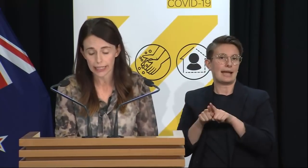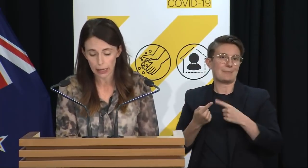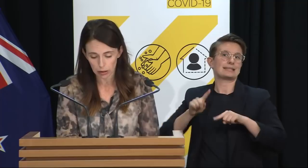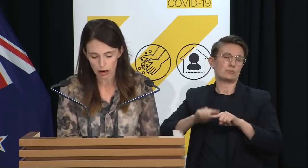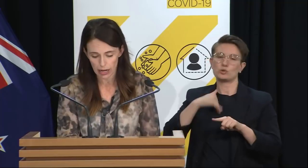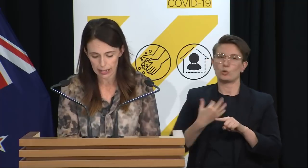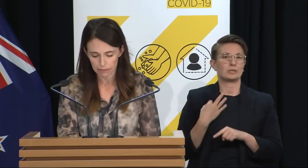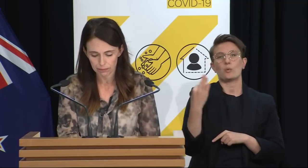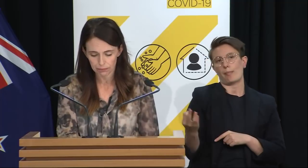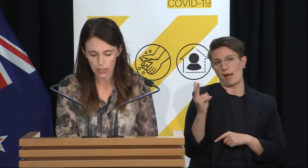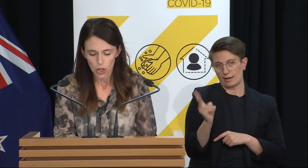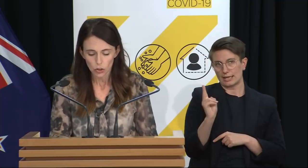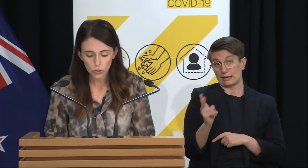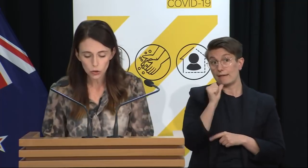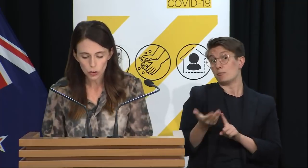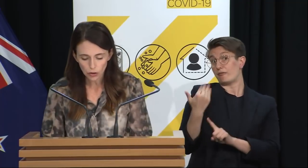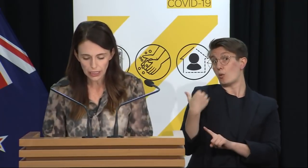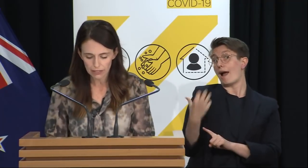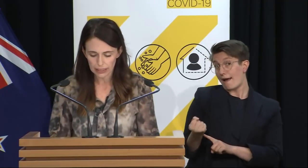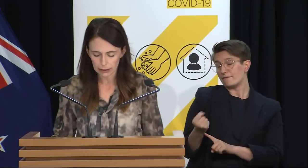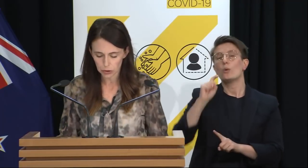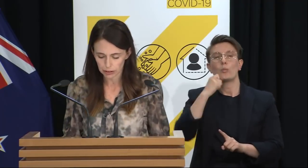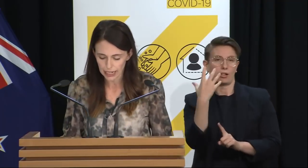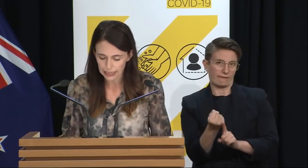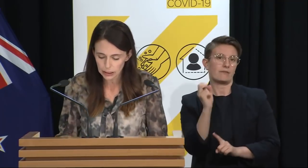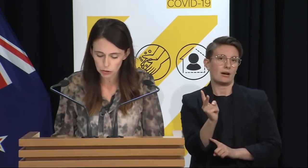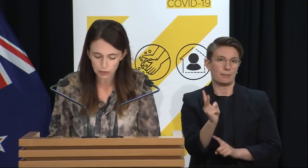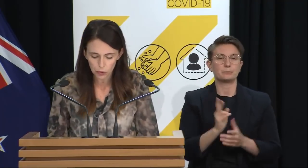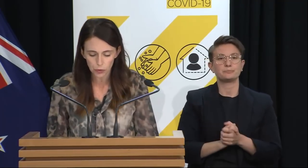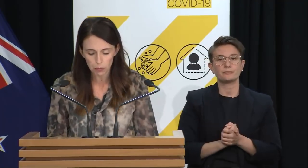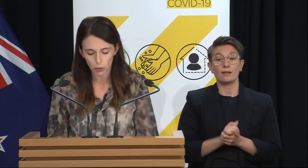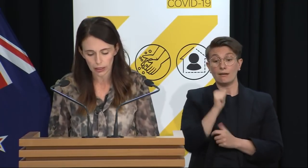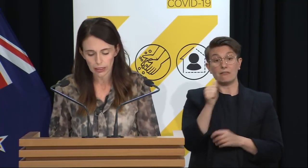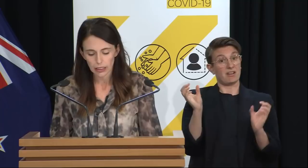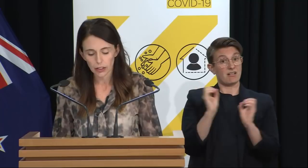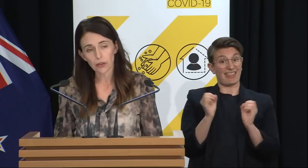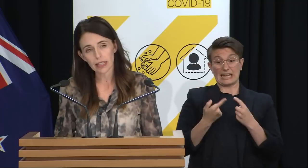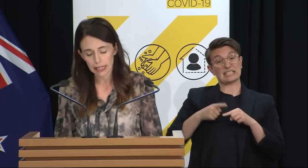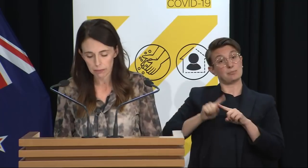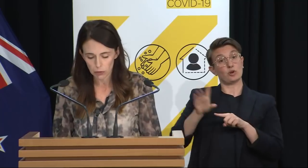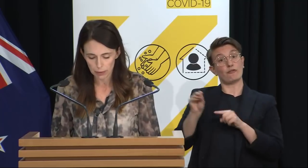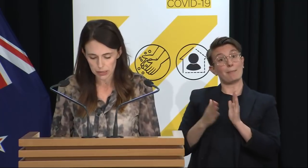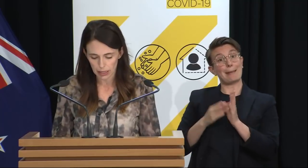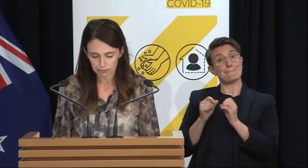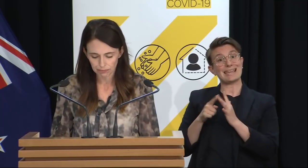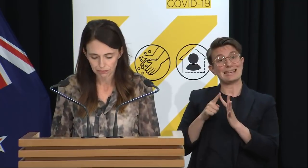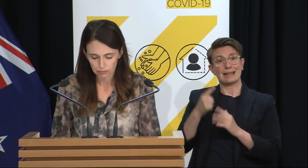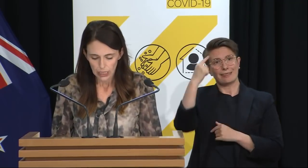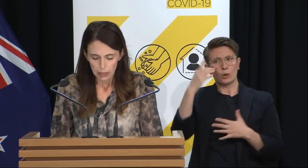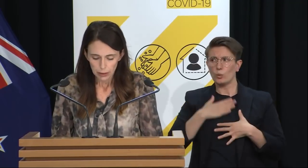to reapply. Those who don't have an exemption and need to travel through the border can go to the MB